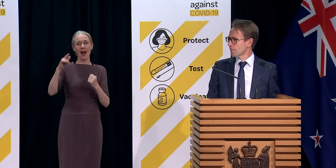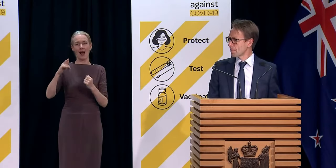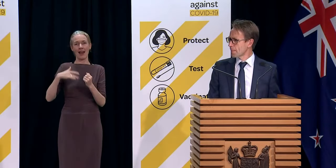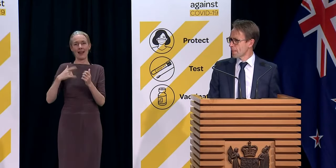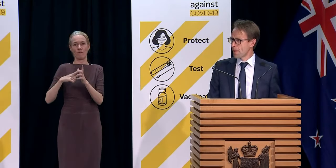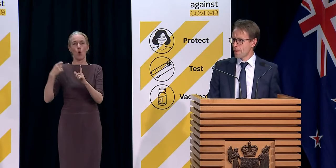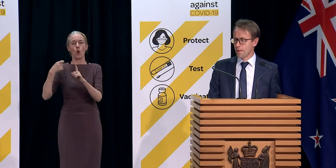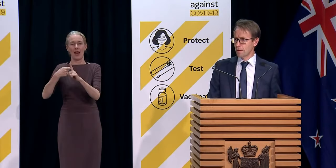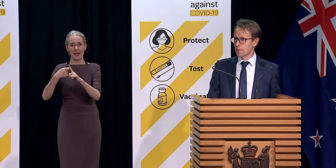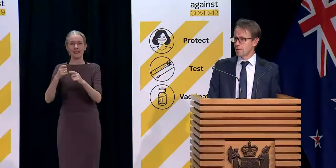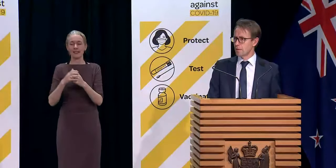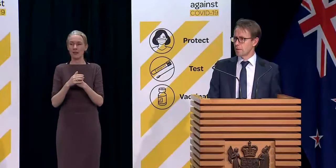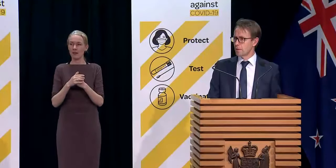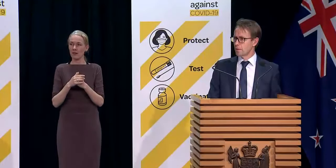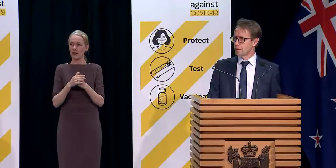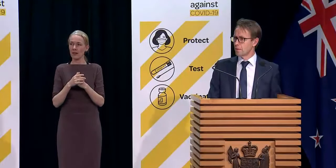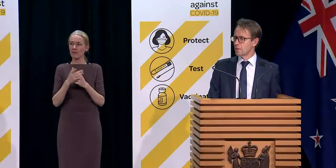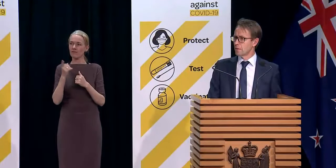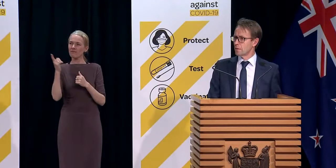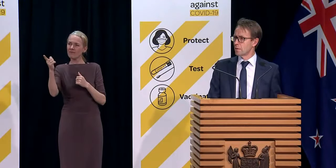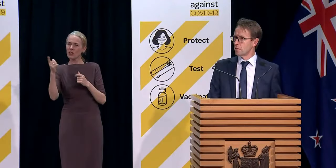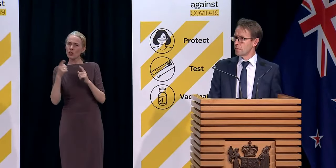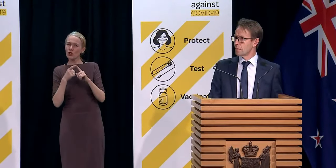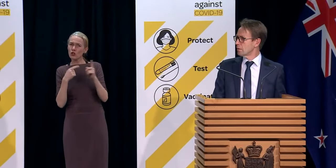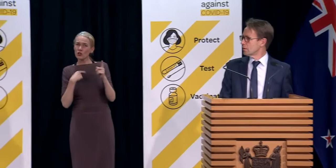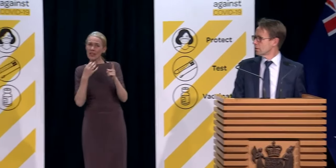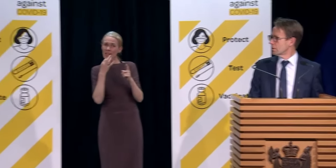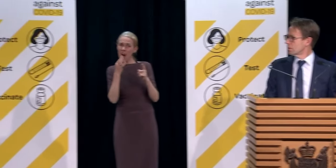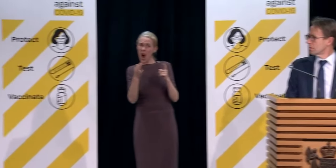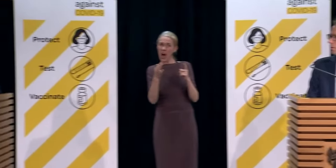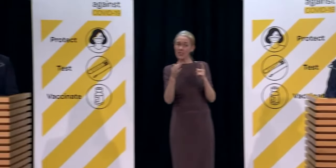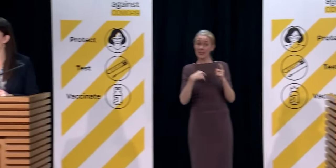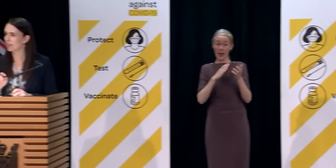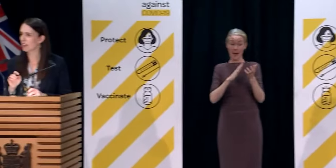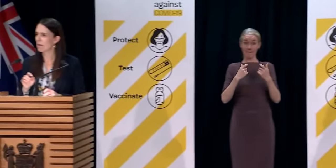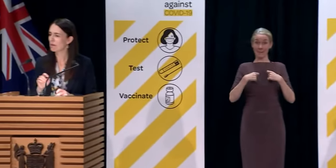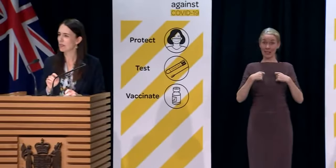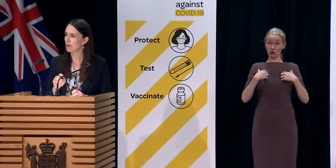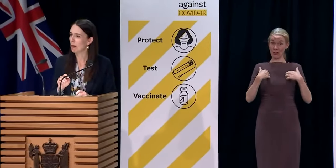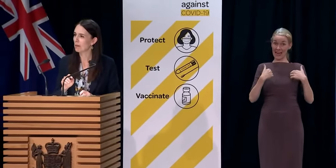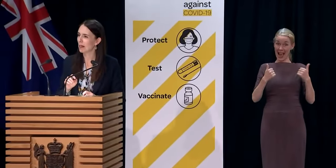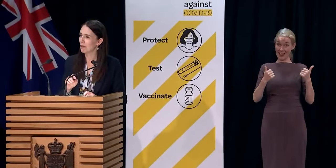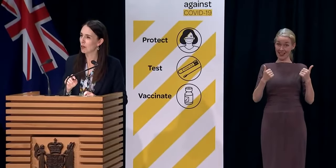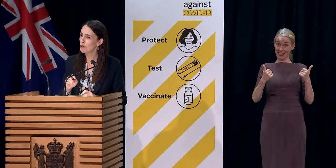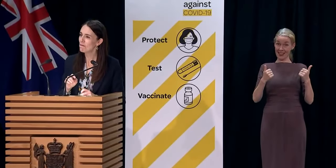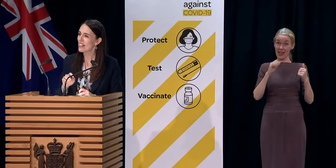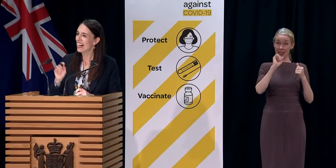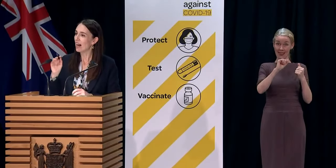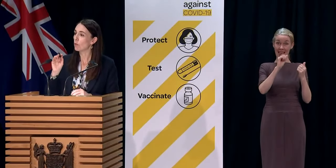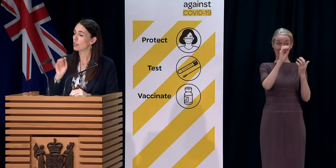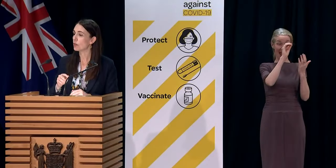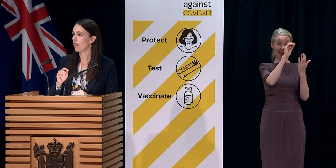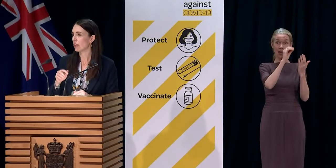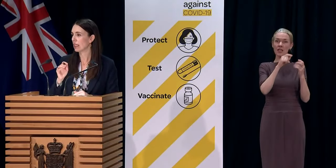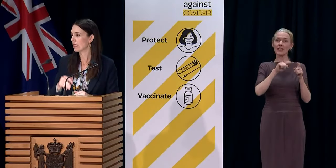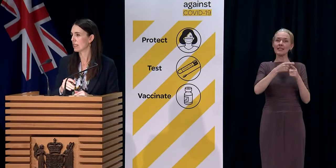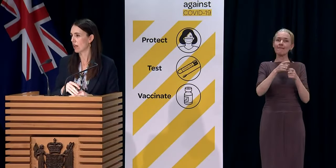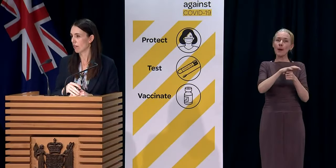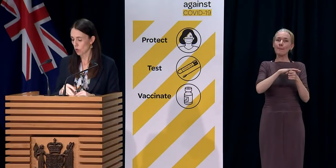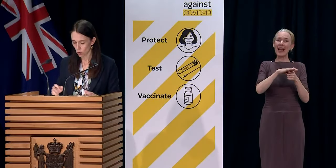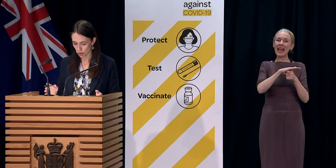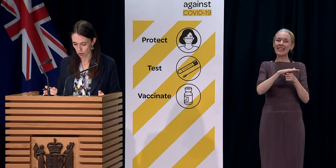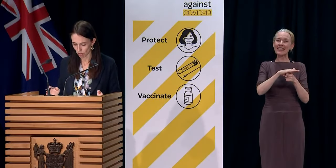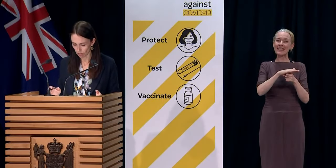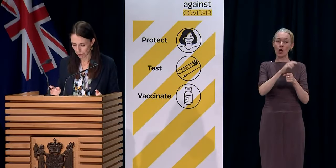a location of interest? Sorry, why is it not a location of interest yet? It's not a place where generally members of the public come and go. We do have a